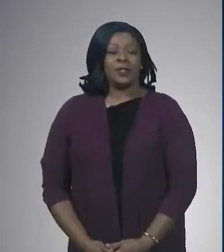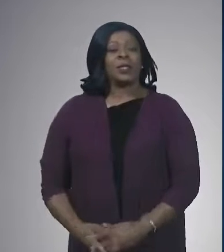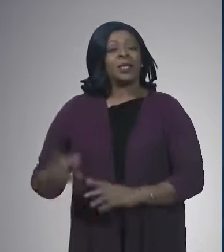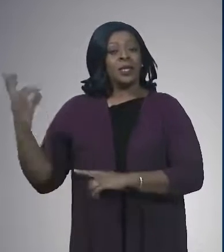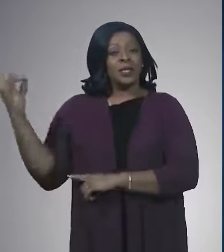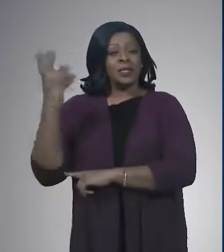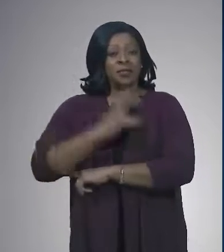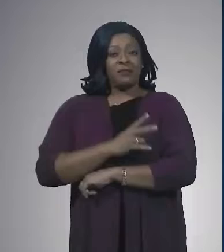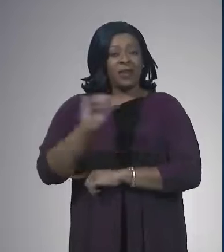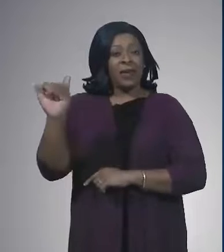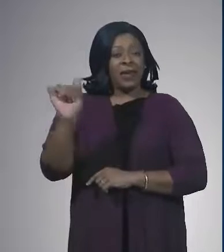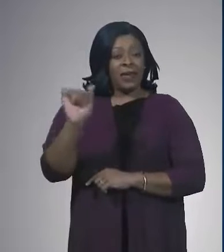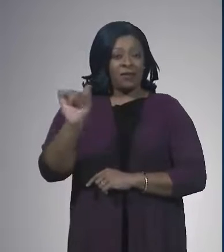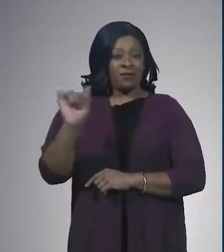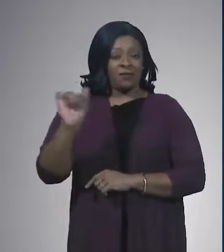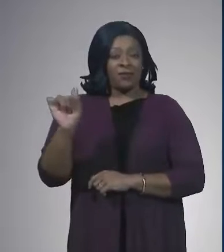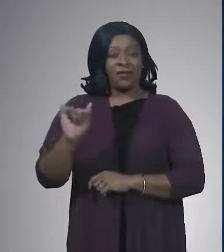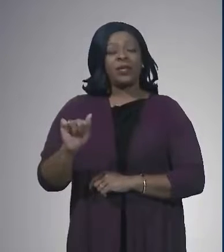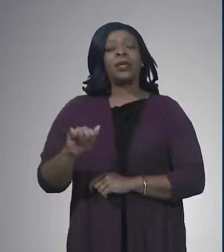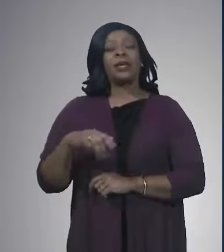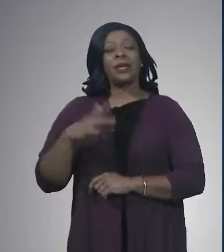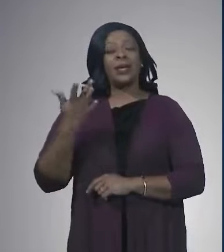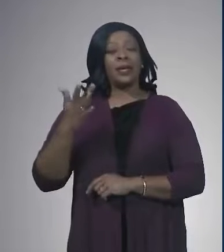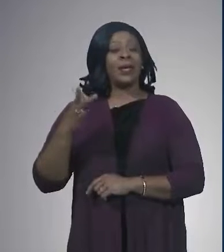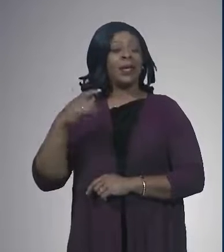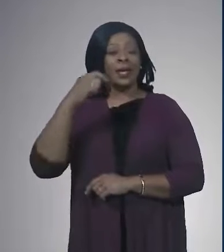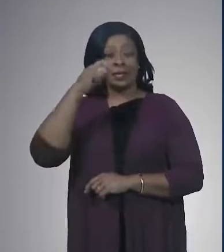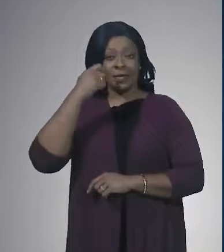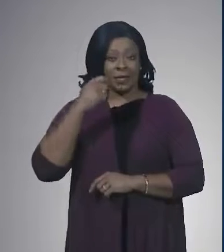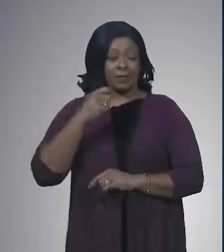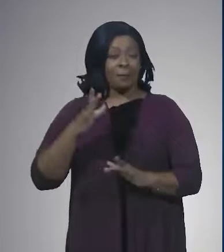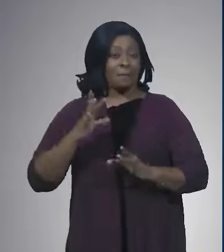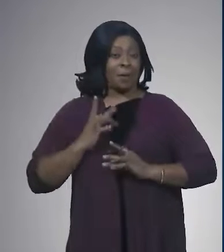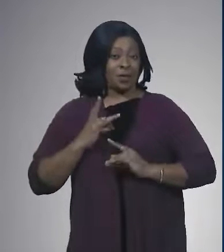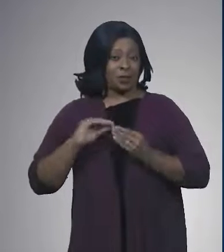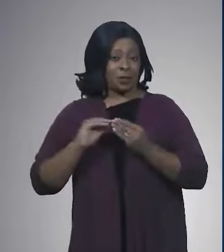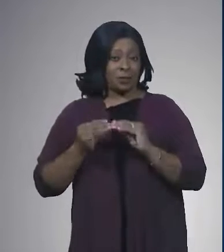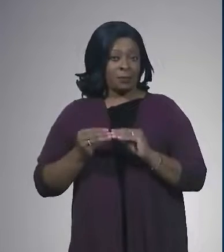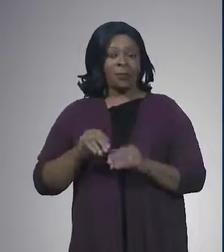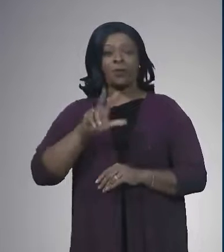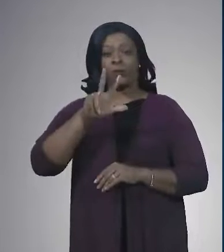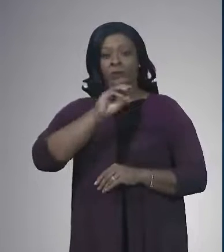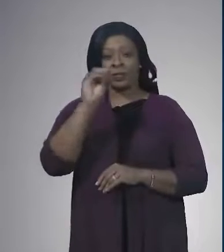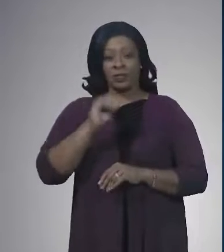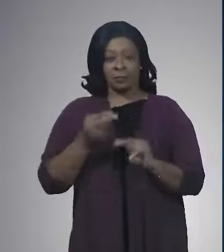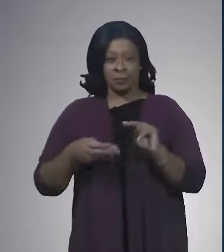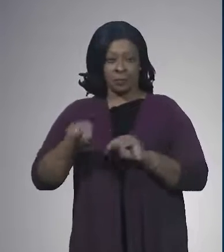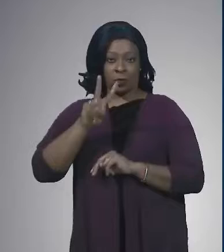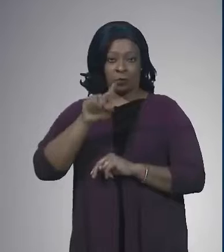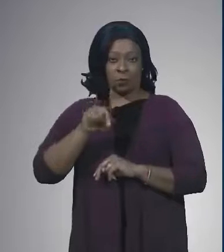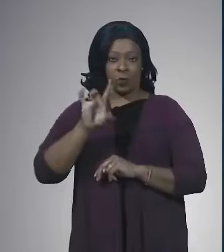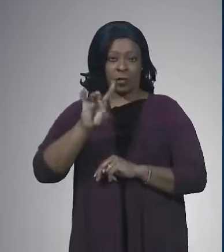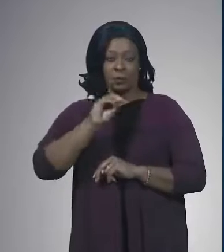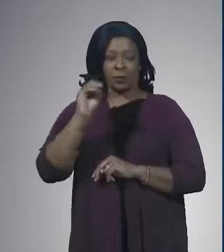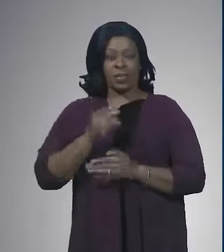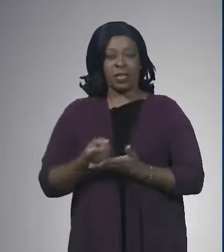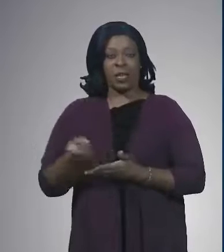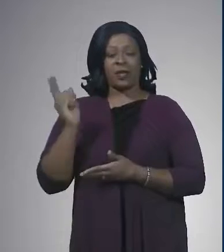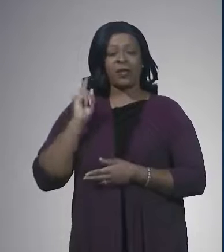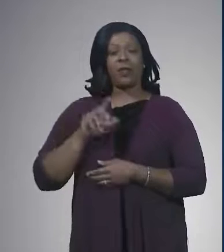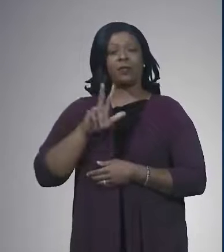7-day average test positivity rate is now 3%, which is up from 2.8% this time last week